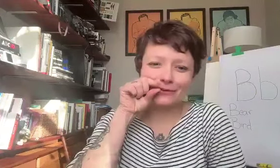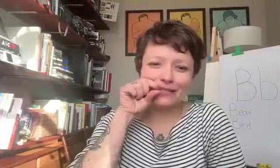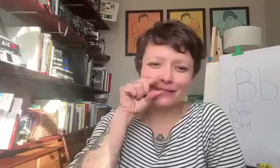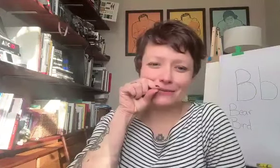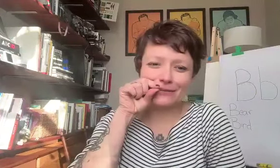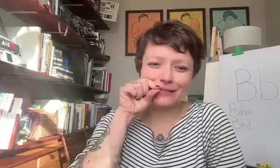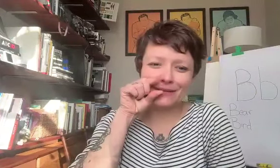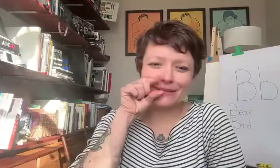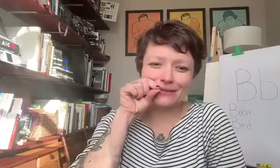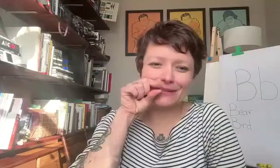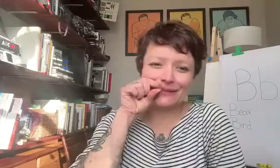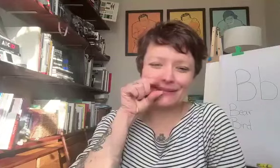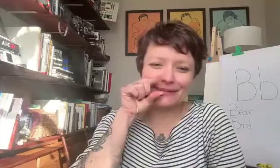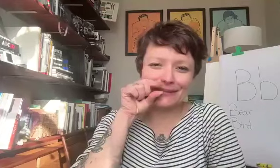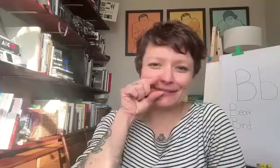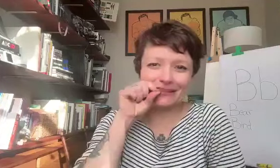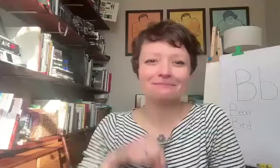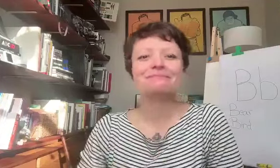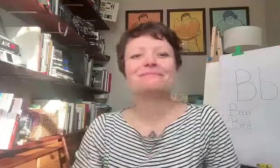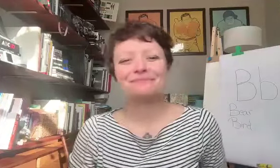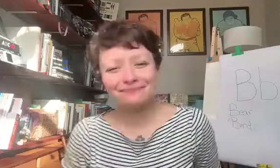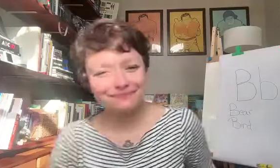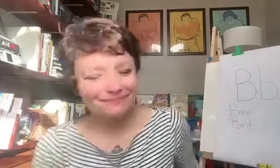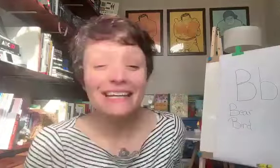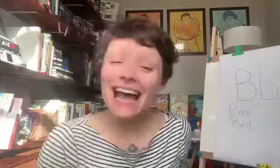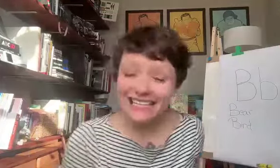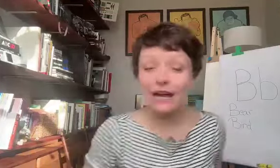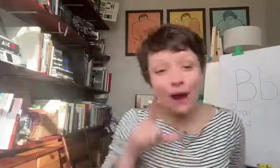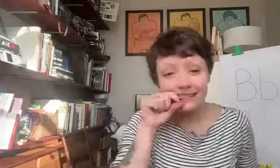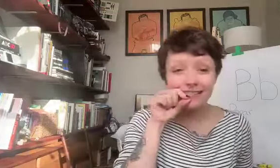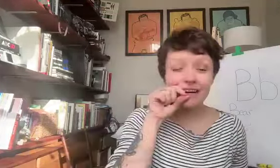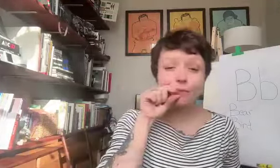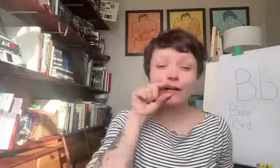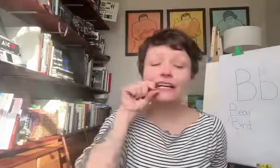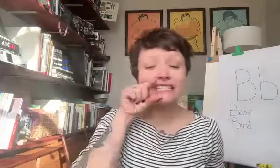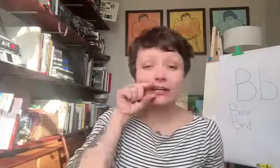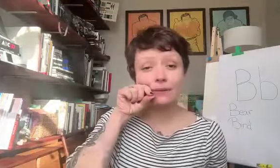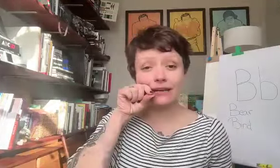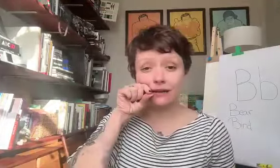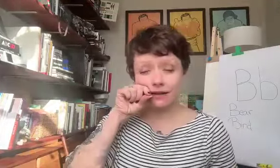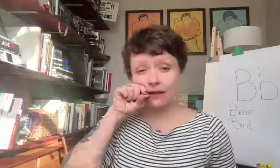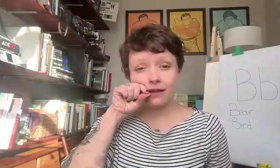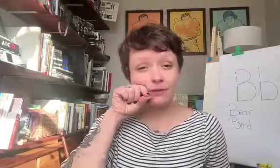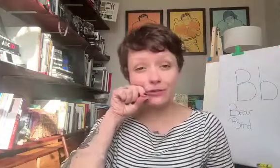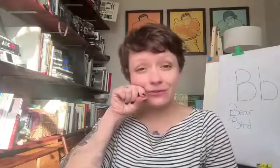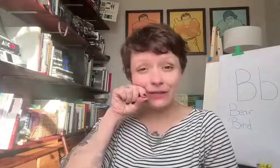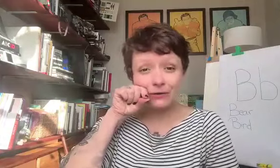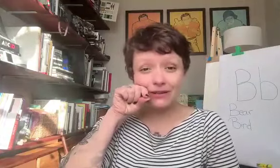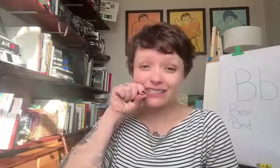tweet, tweet, tweet, tweet, tweet, tweet, tweet, tweet, tweet, tweet, tweet. Yes, and why is it the sign for bird? It's a little beak. But you know what's really cool?